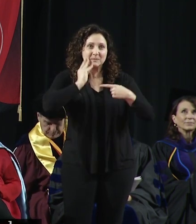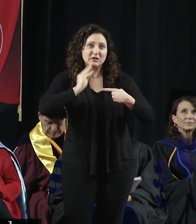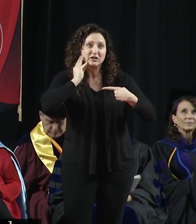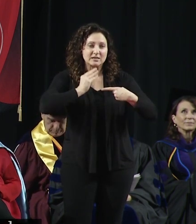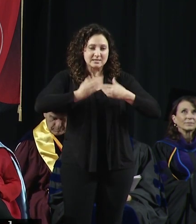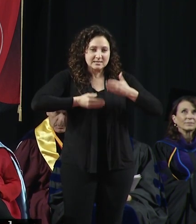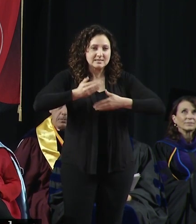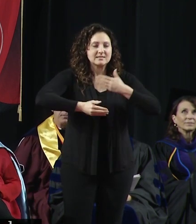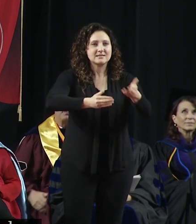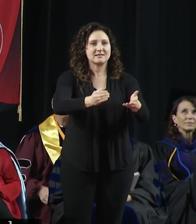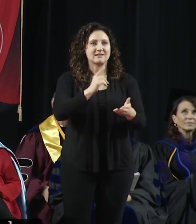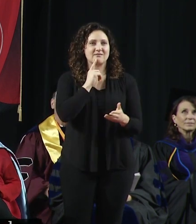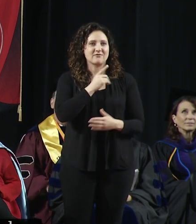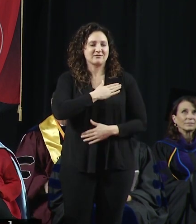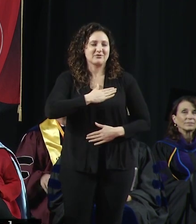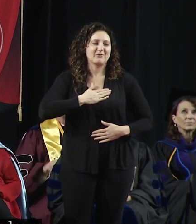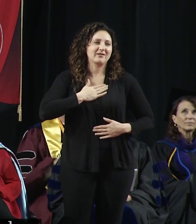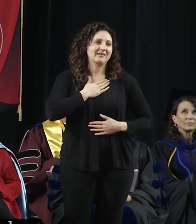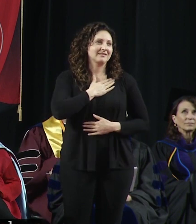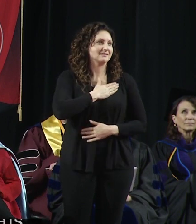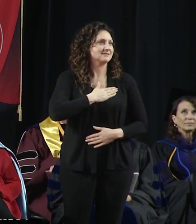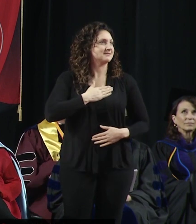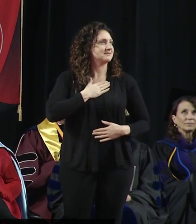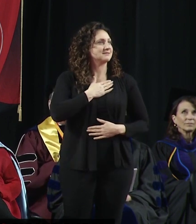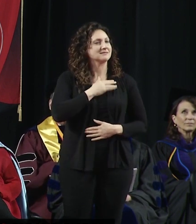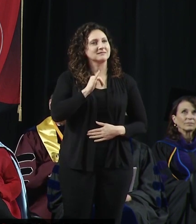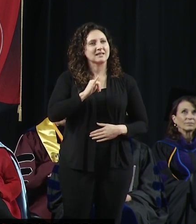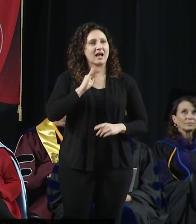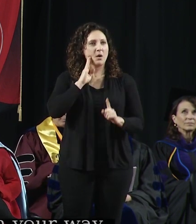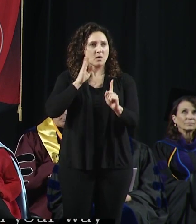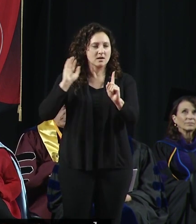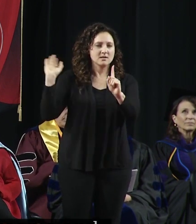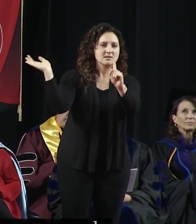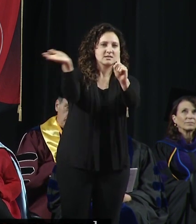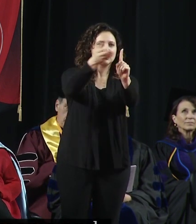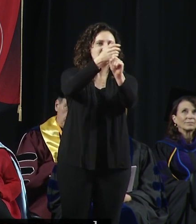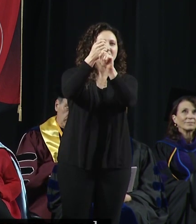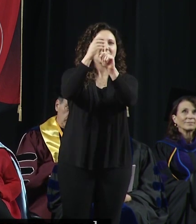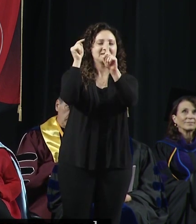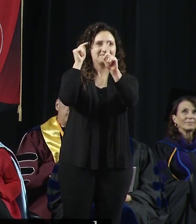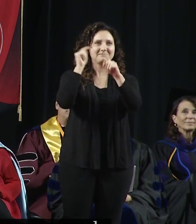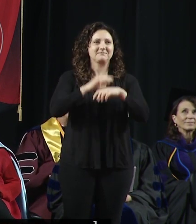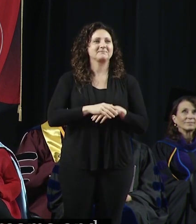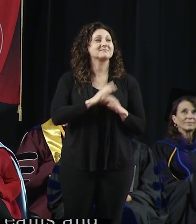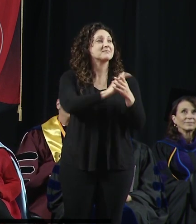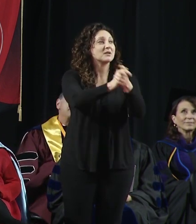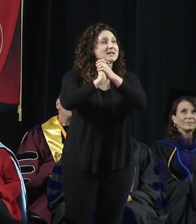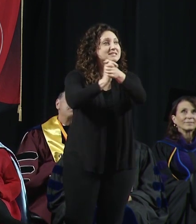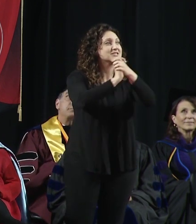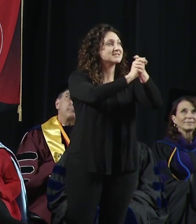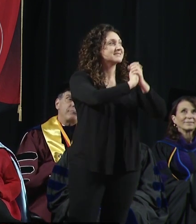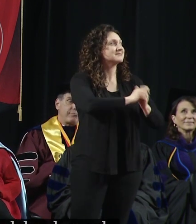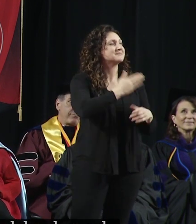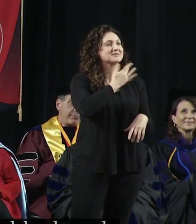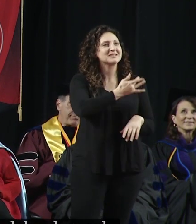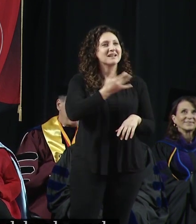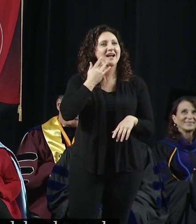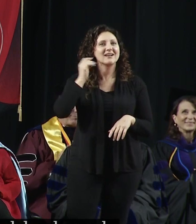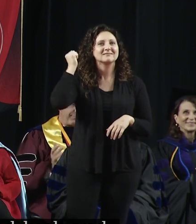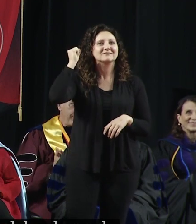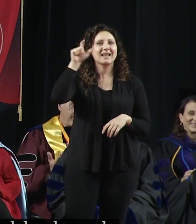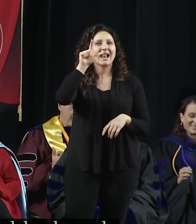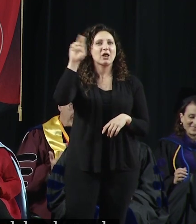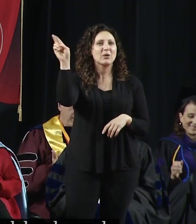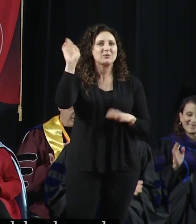on your way to achieving those dreams and goals. Congratulations, good luck, go LU.